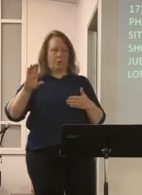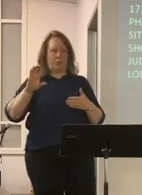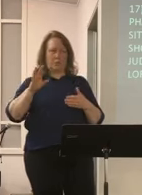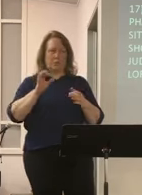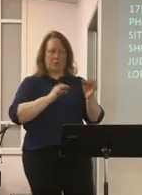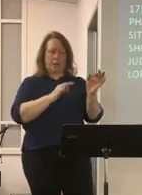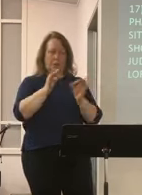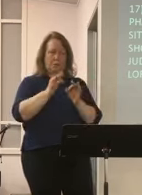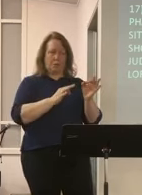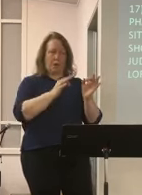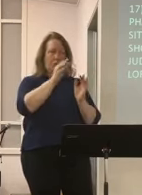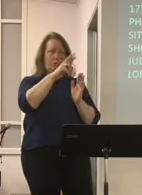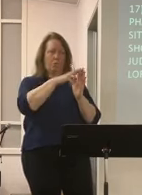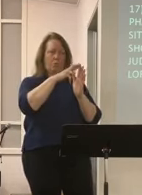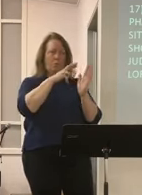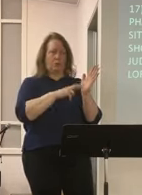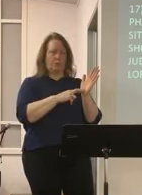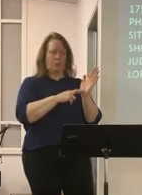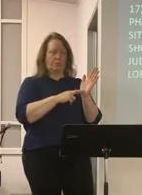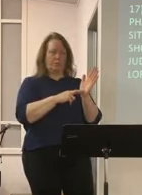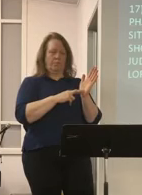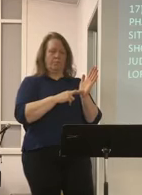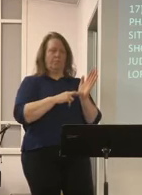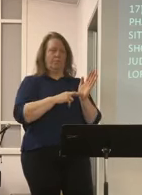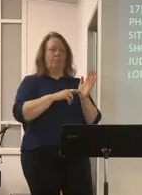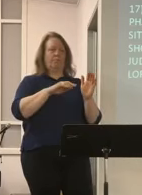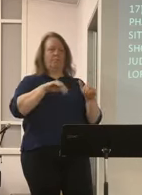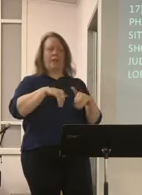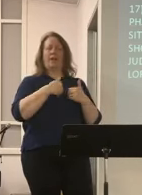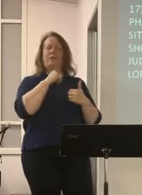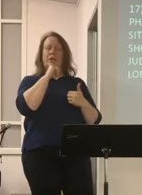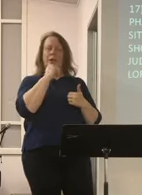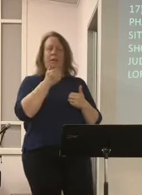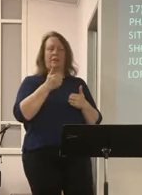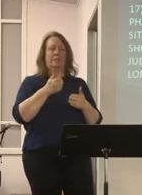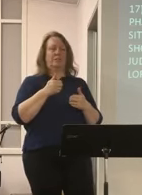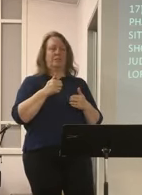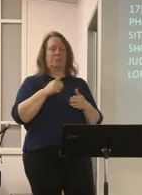that explain the rules of how not to break the Sabbath.